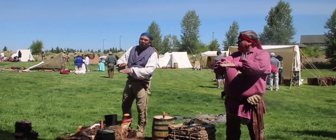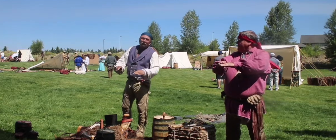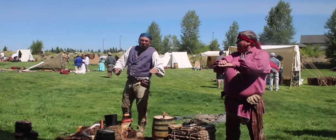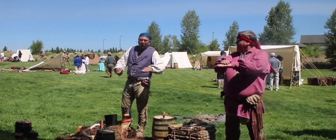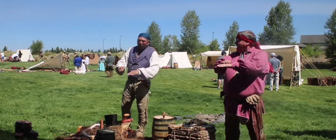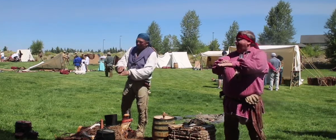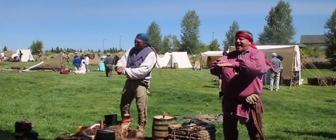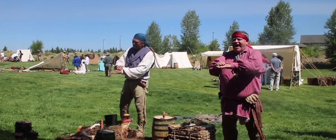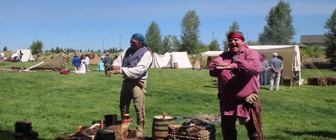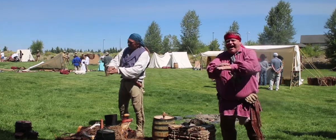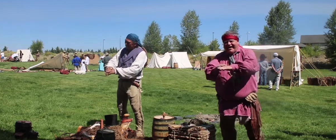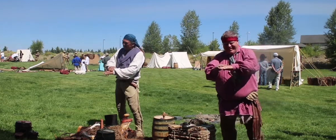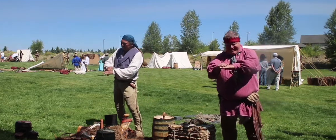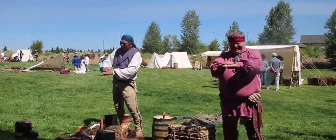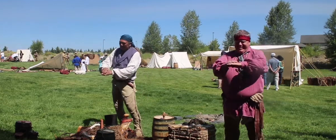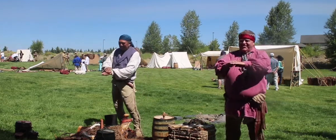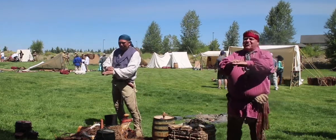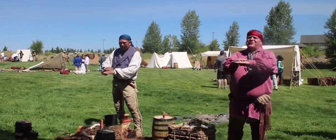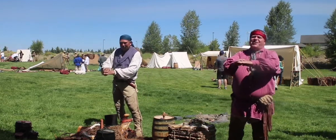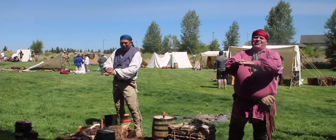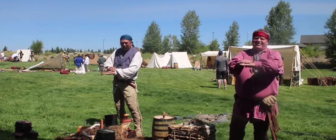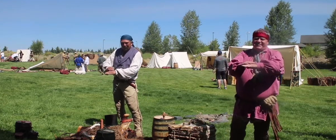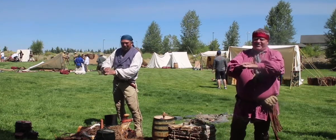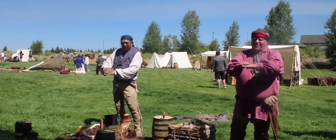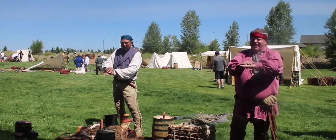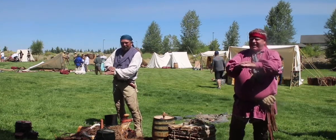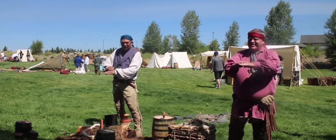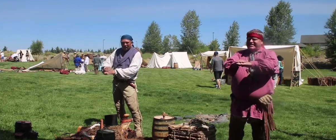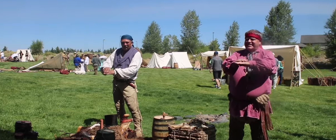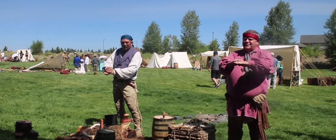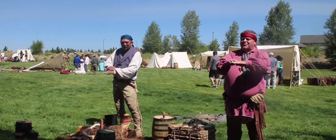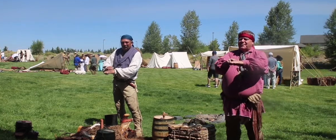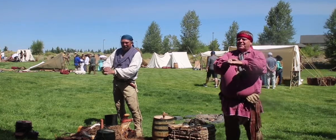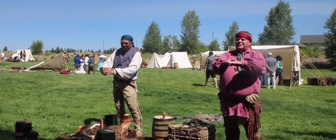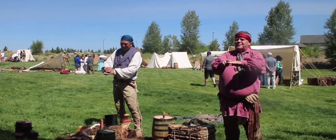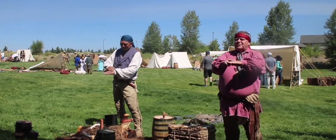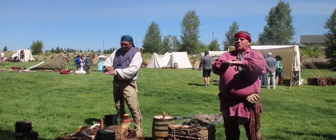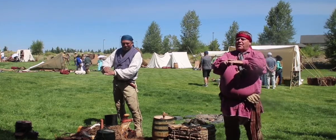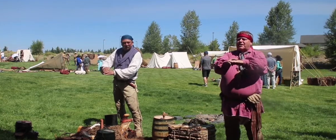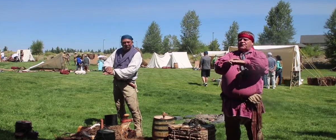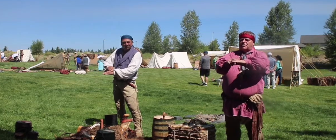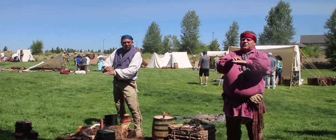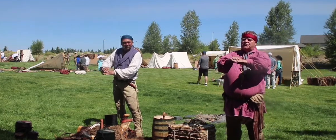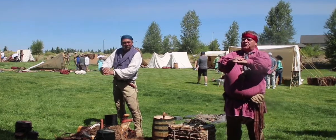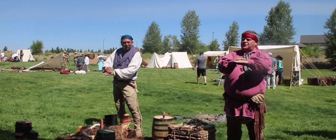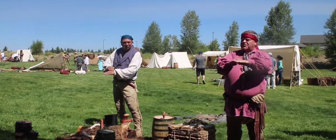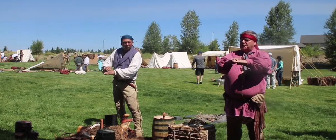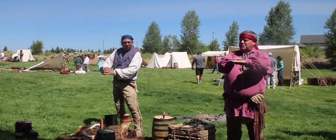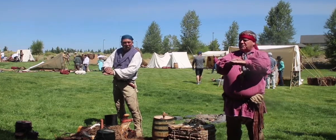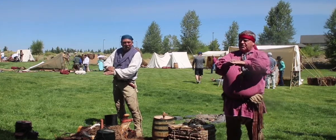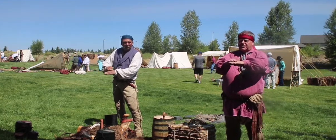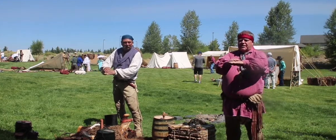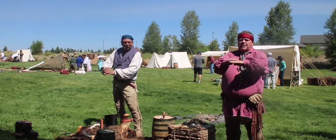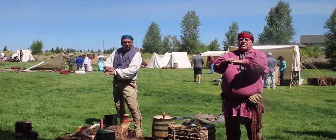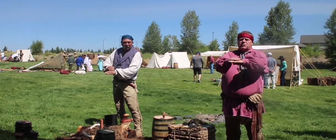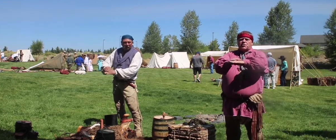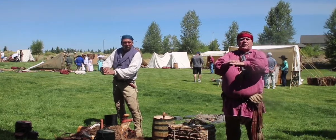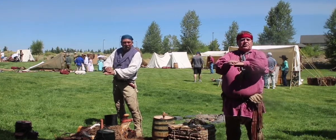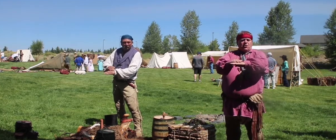go ahead. You can rub with the whole hand. If you go back and forth with 2 fingers, that means another thing. So rub it with the whole